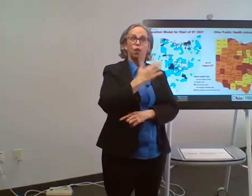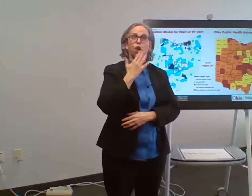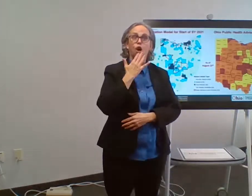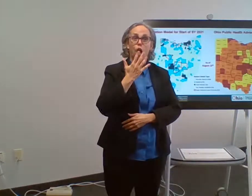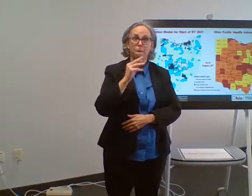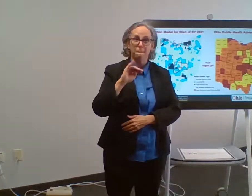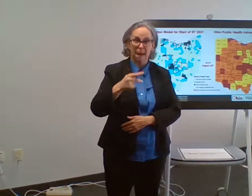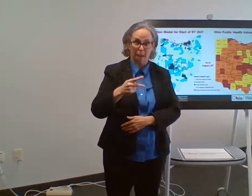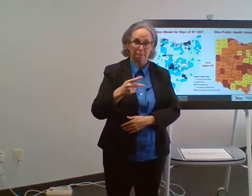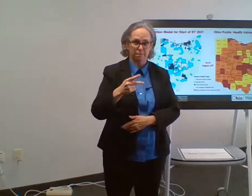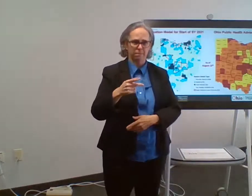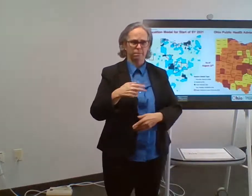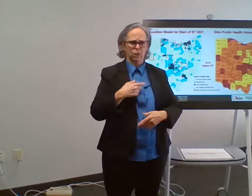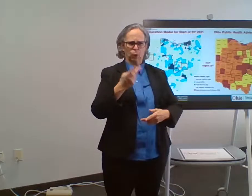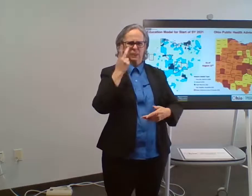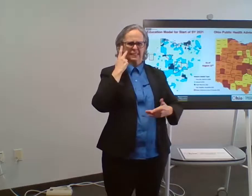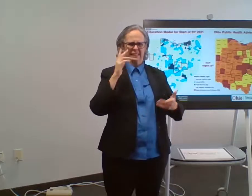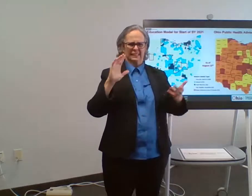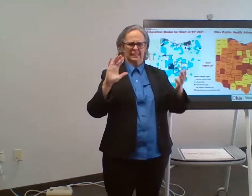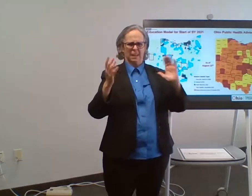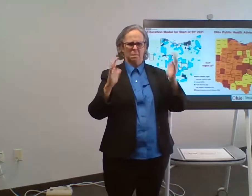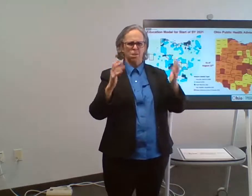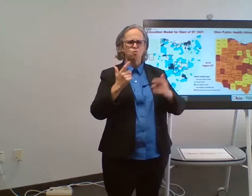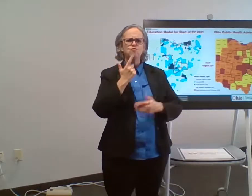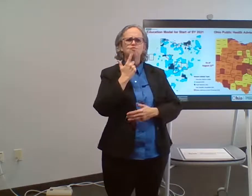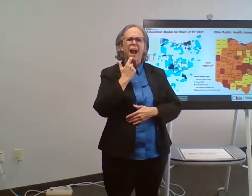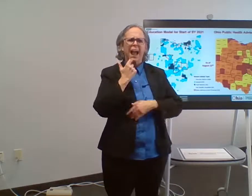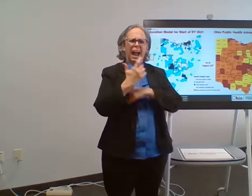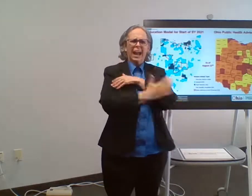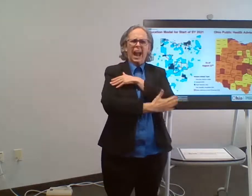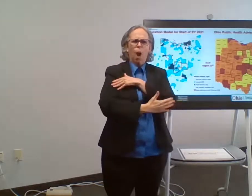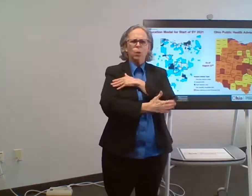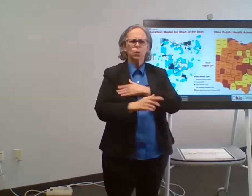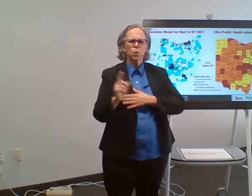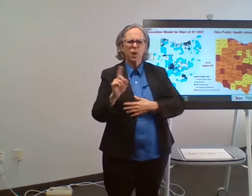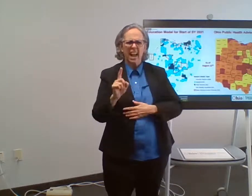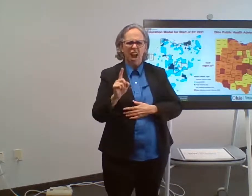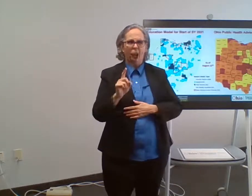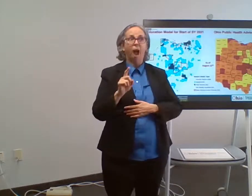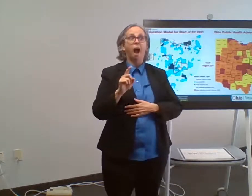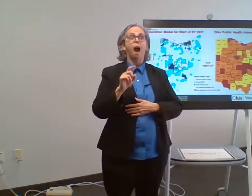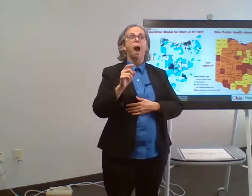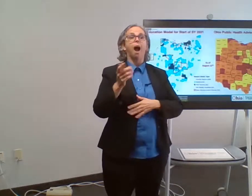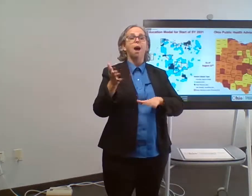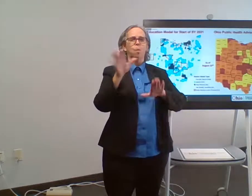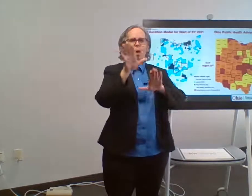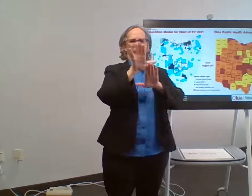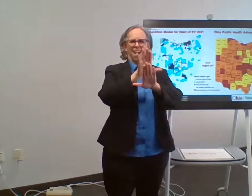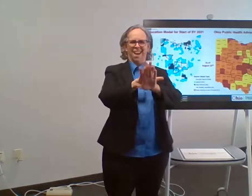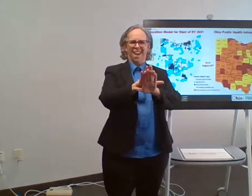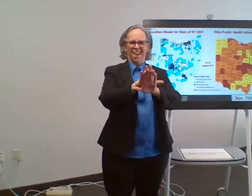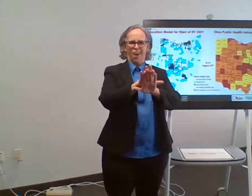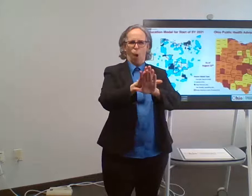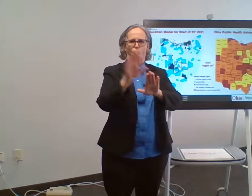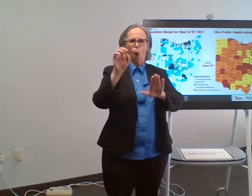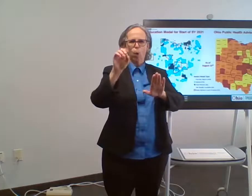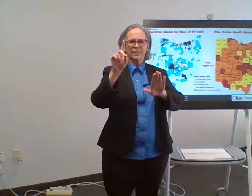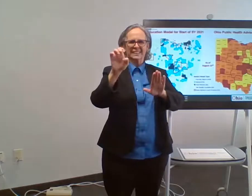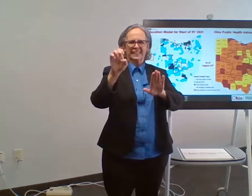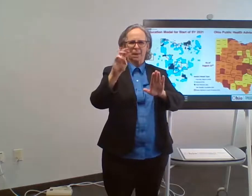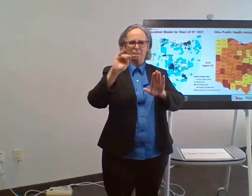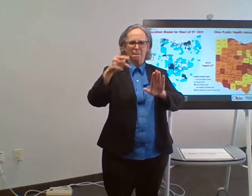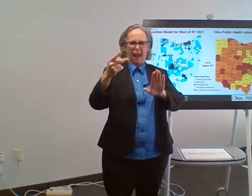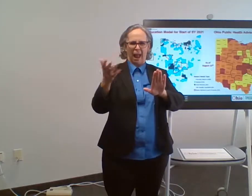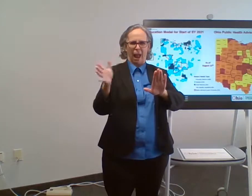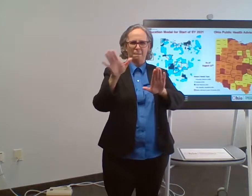counties that this week are red. Some have been red for a while, some just became red, but these are our red